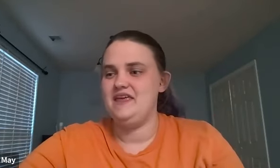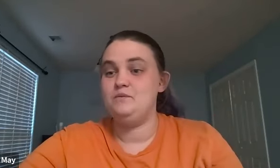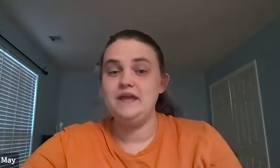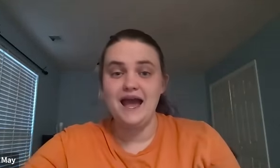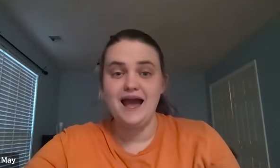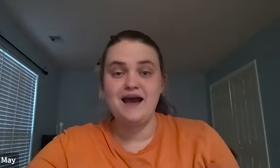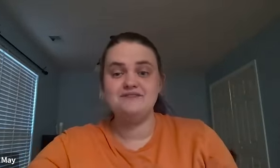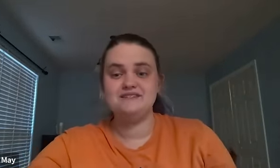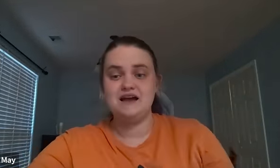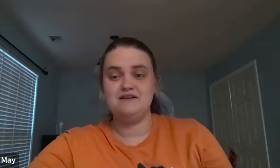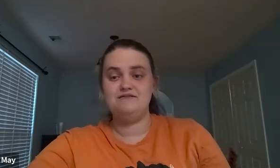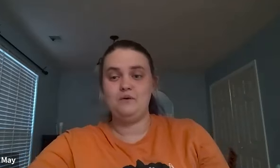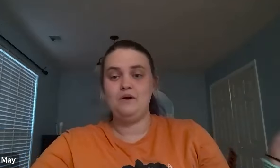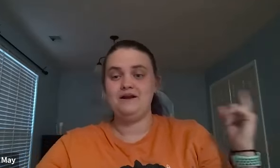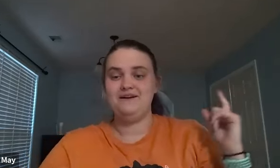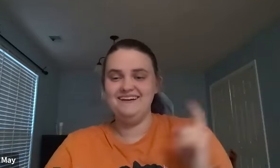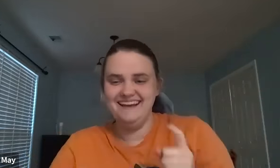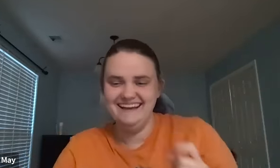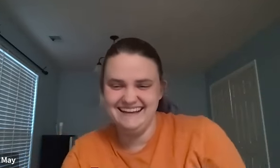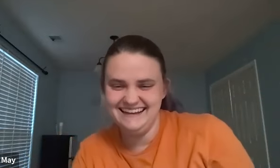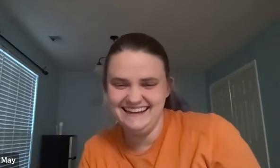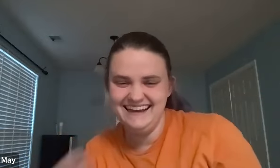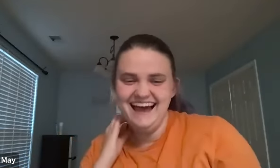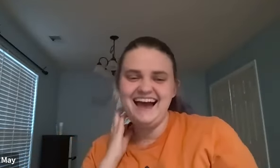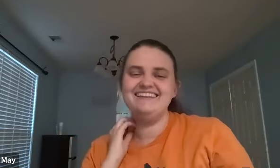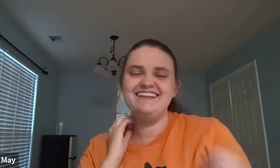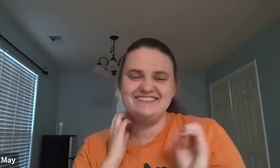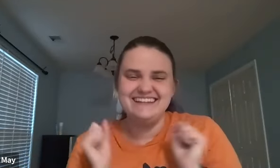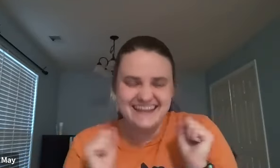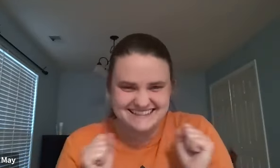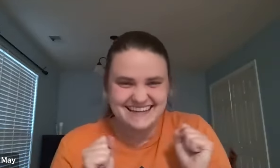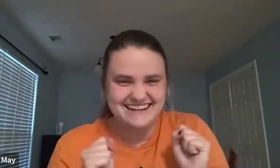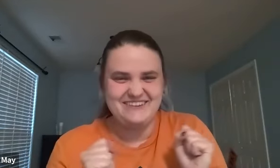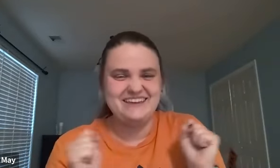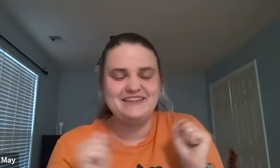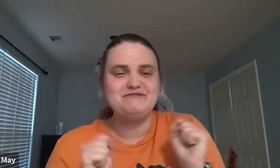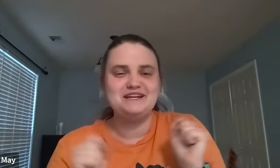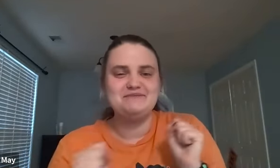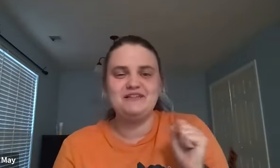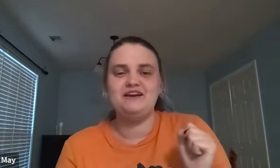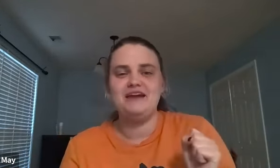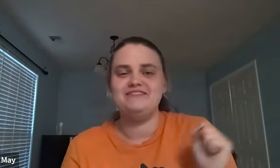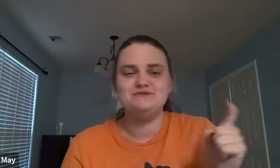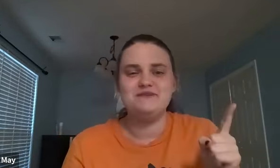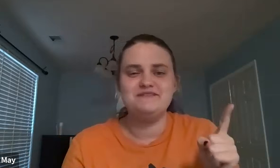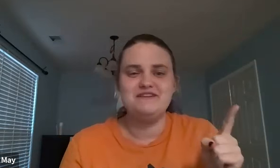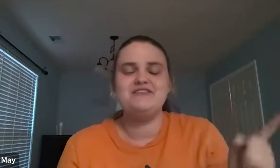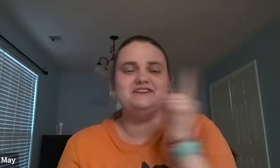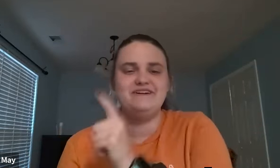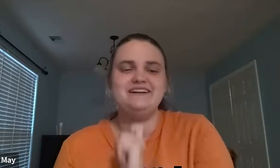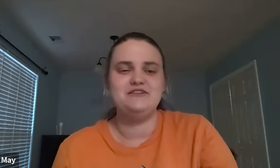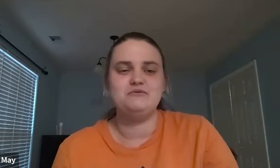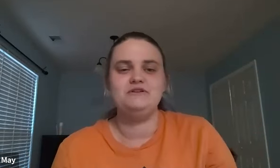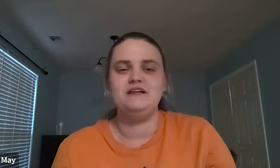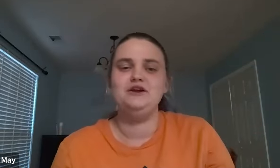Then we have the sign for, I love it. Yes, I know. Like every time you're like, okay, this one's my favorite. And then you find another one, you're like, no,